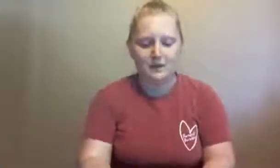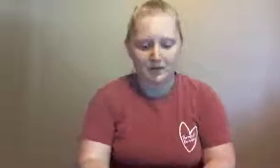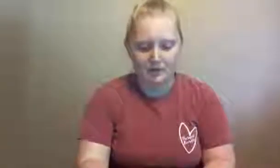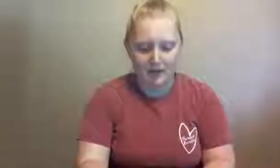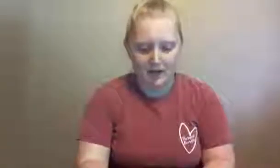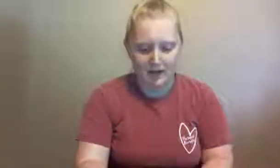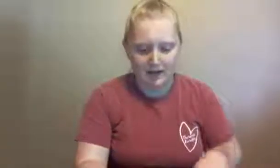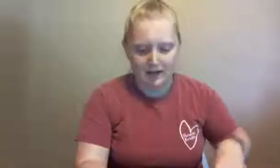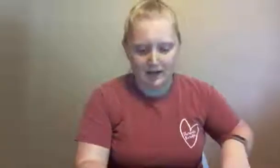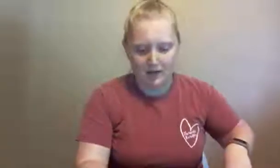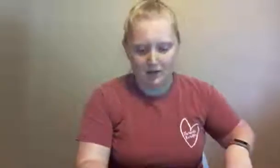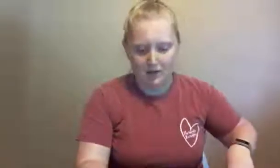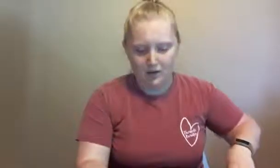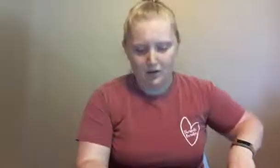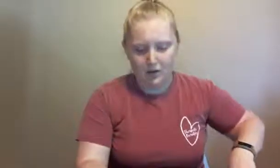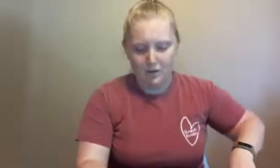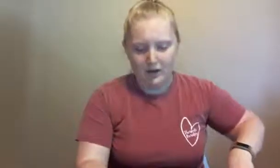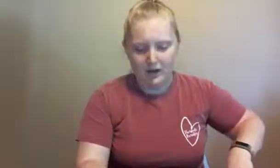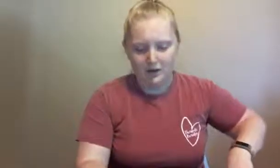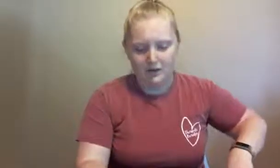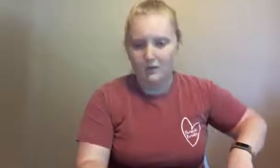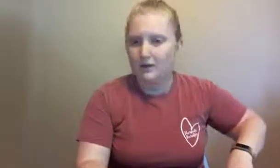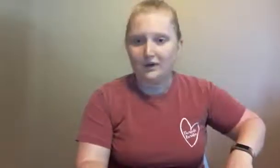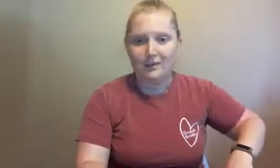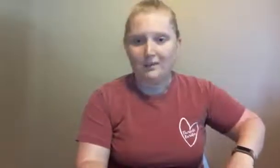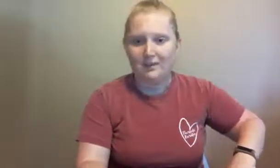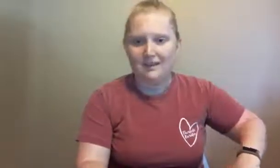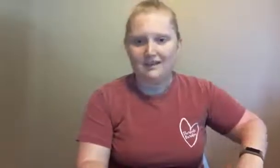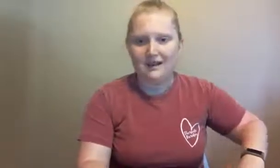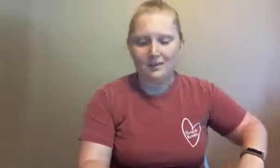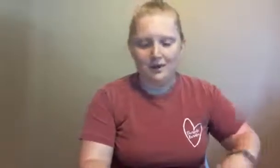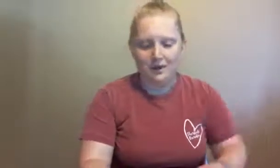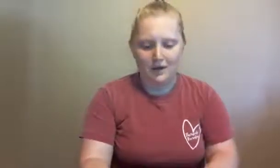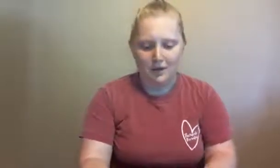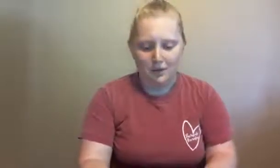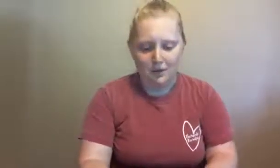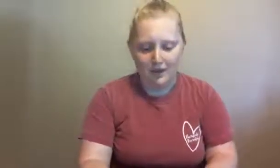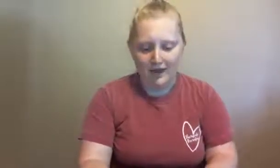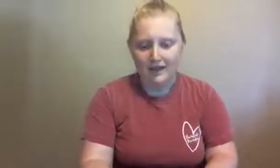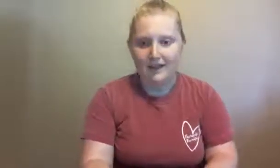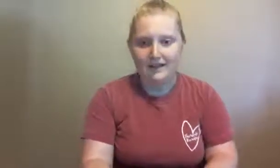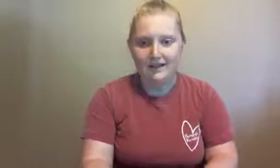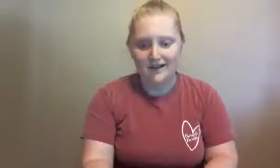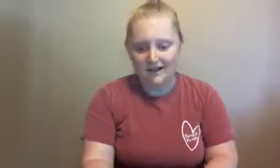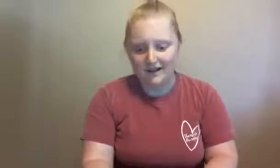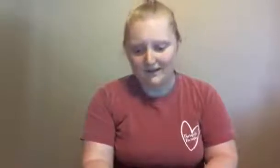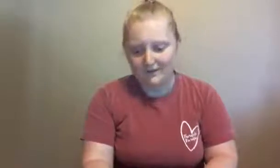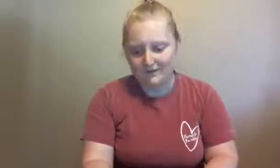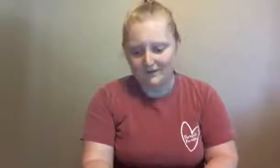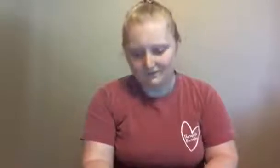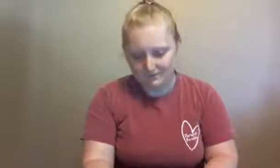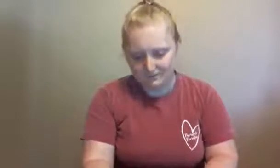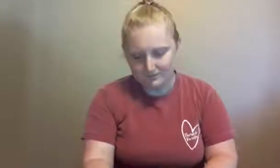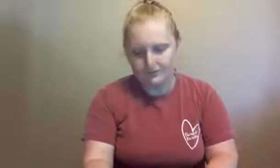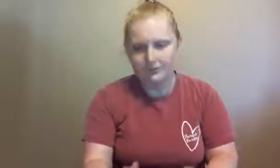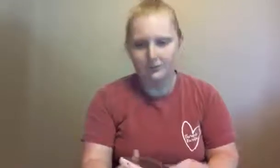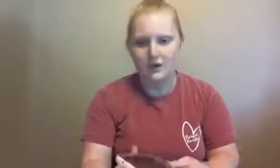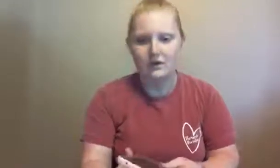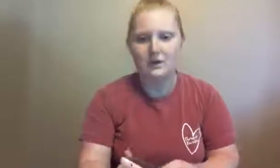super fun, and now we are just going to wrap things up with a song. So